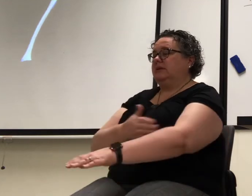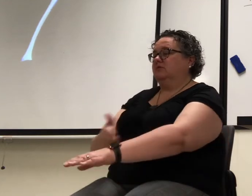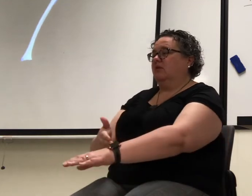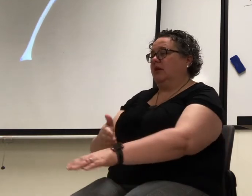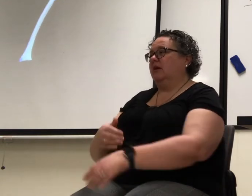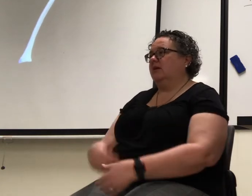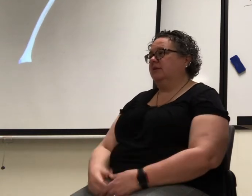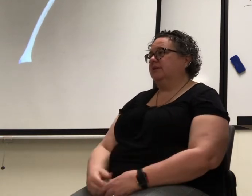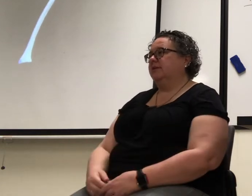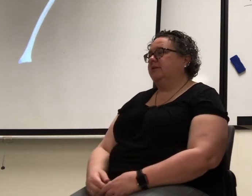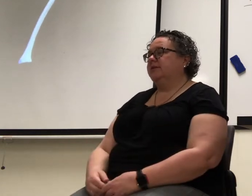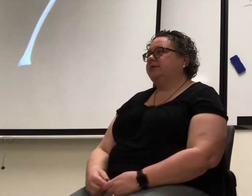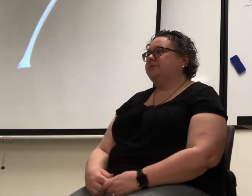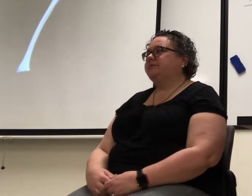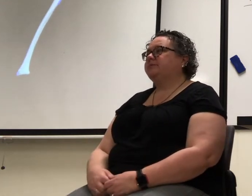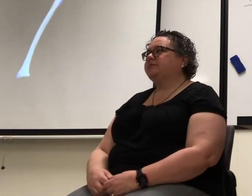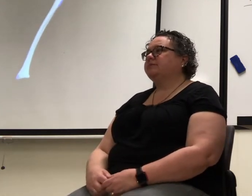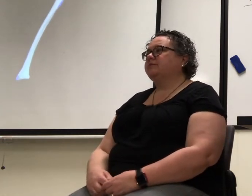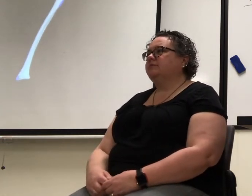here.